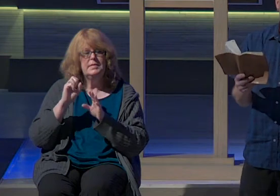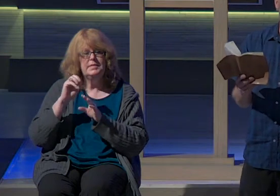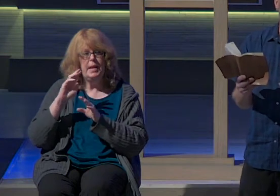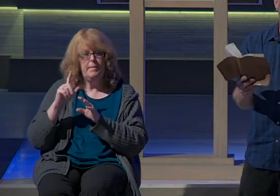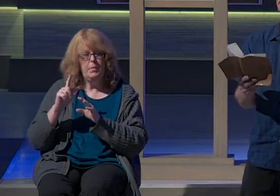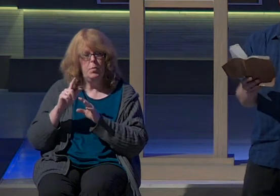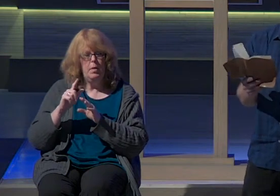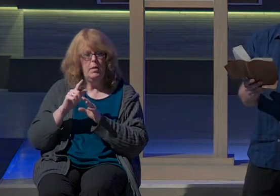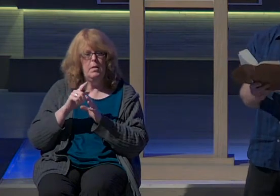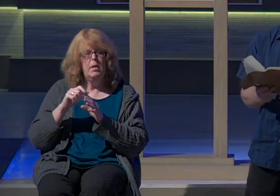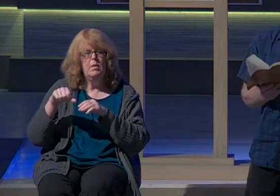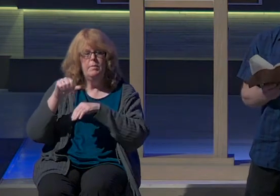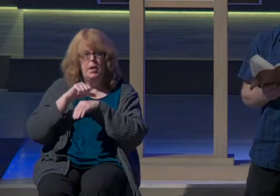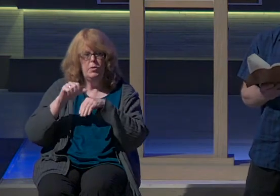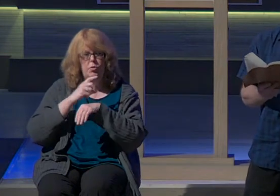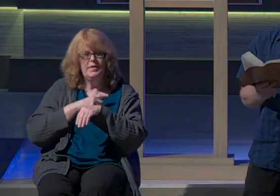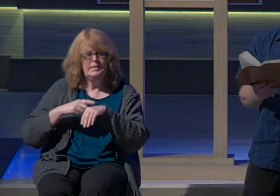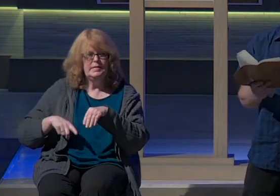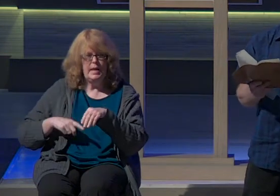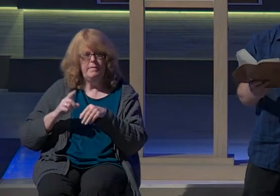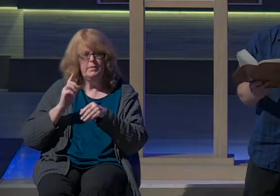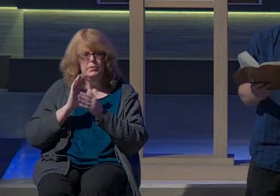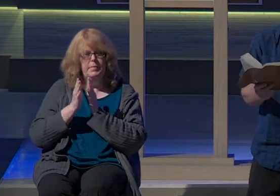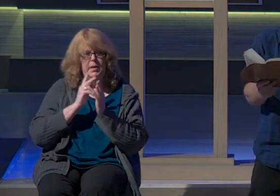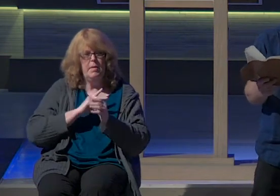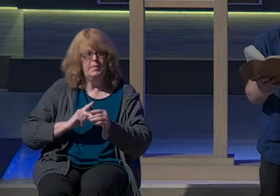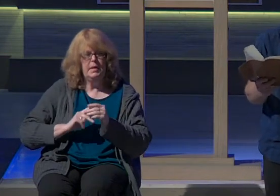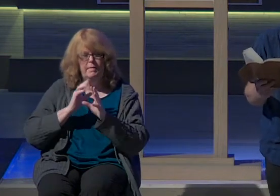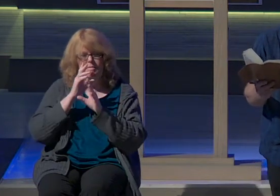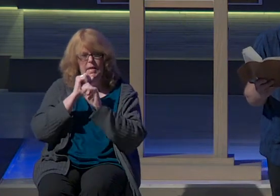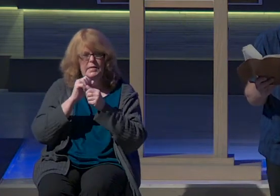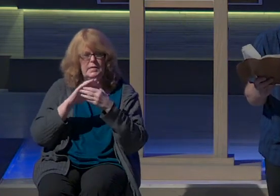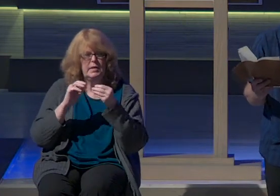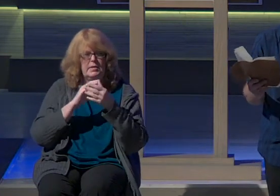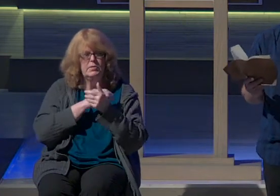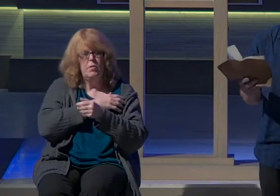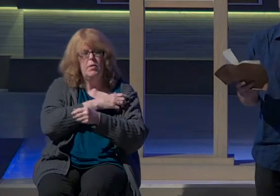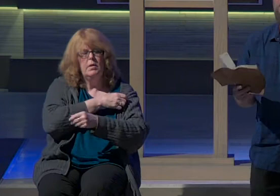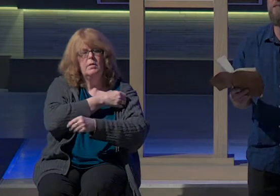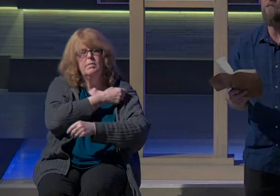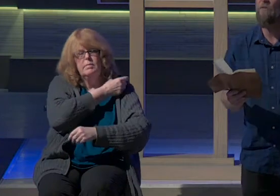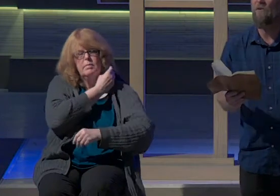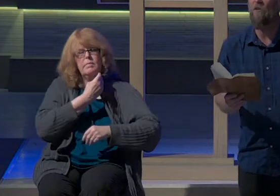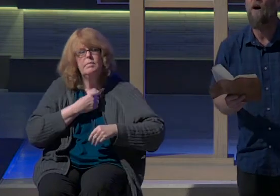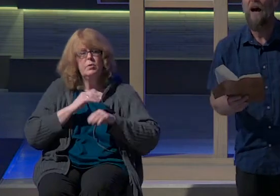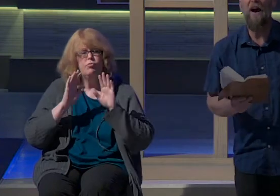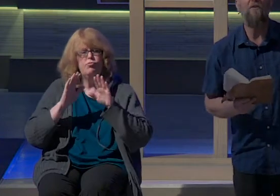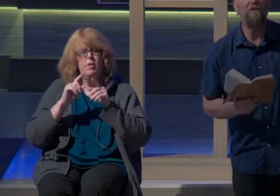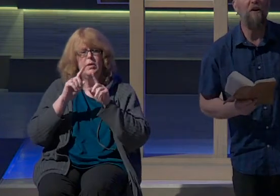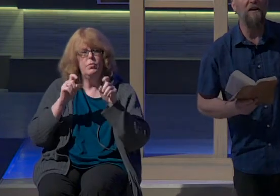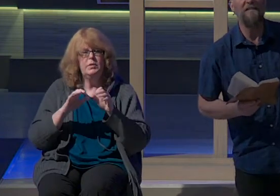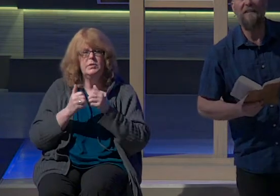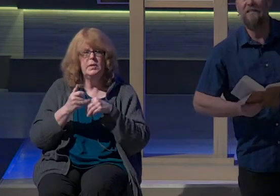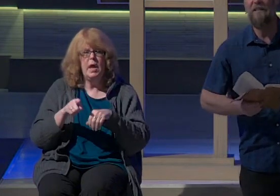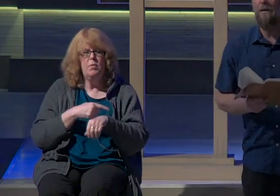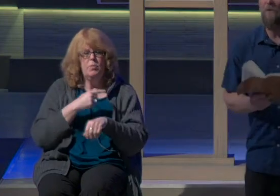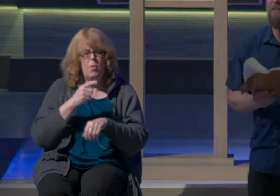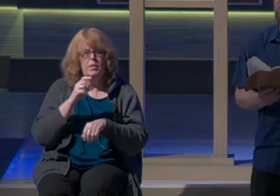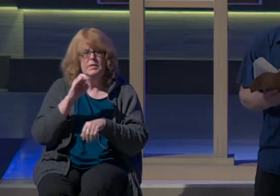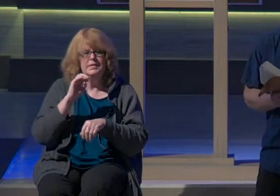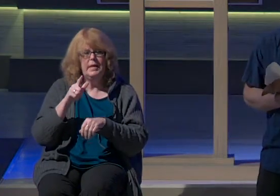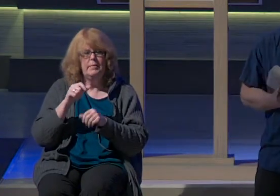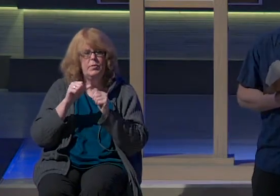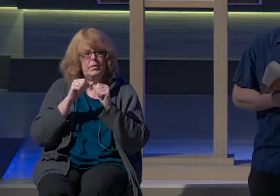Samuel goes and anoints David as being king. It's a fascinating story. It goes on for a little while. Here's a great question for you, though. How long did